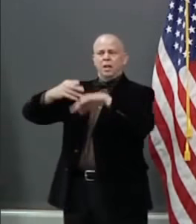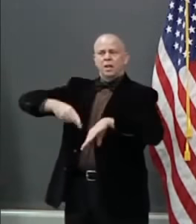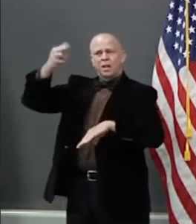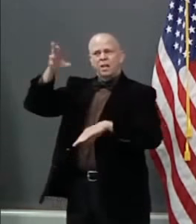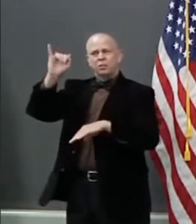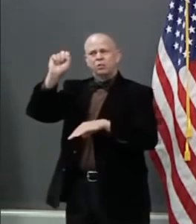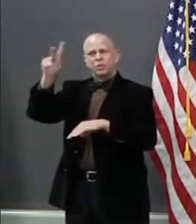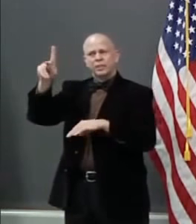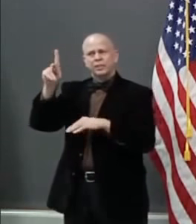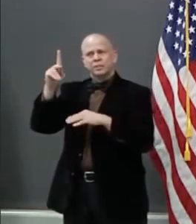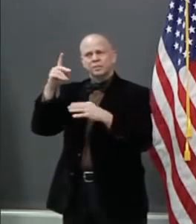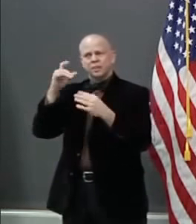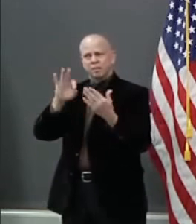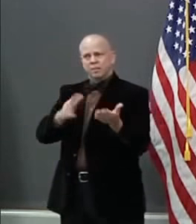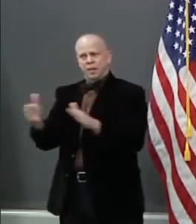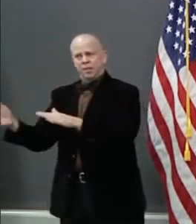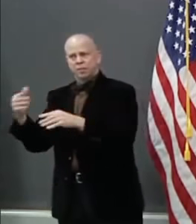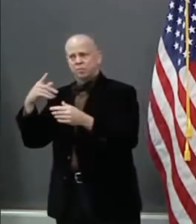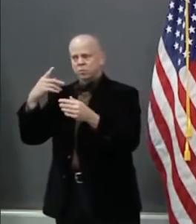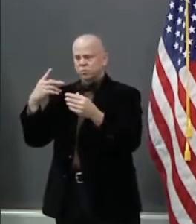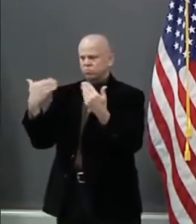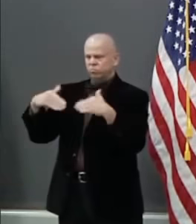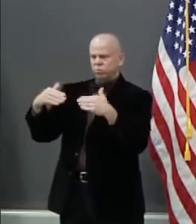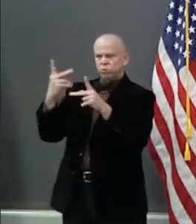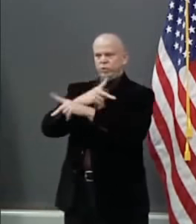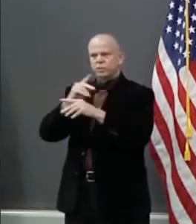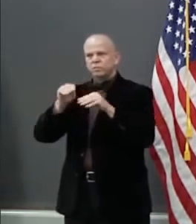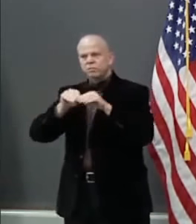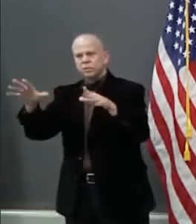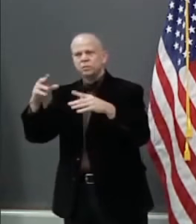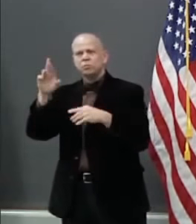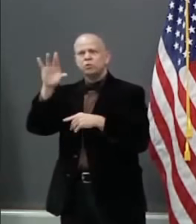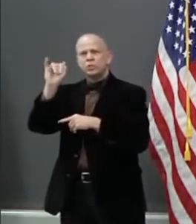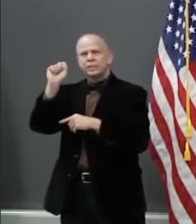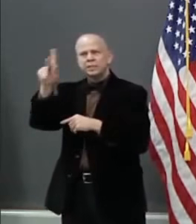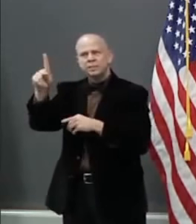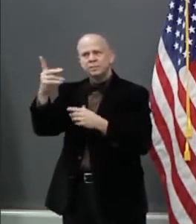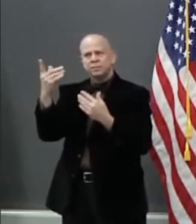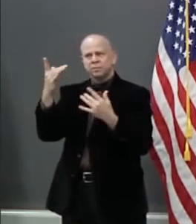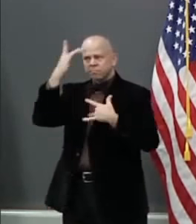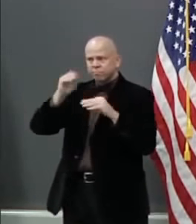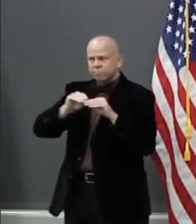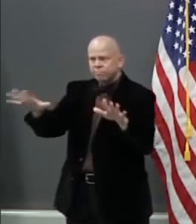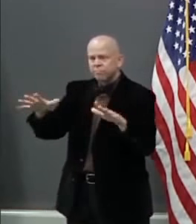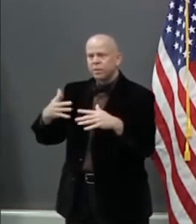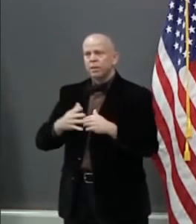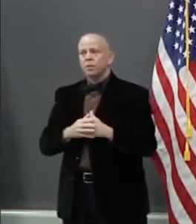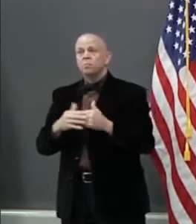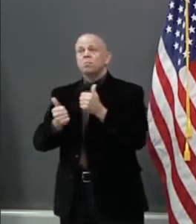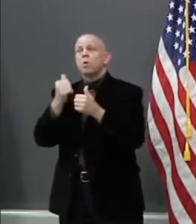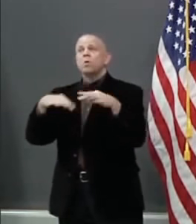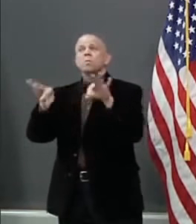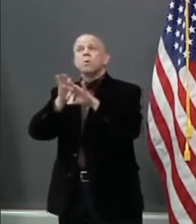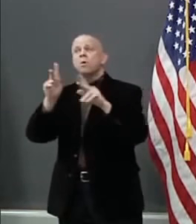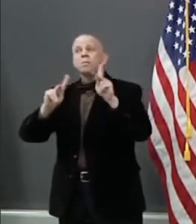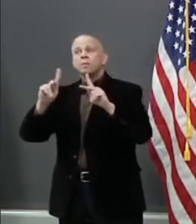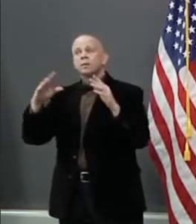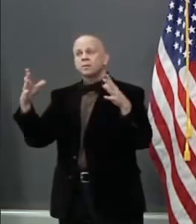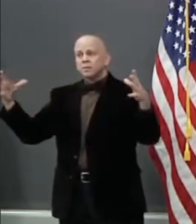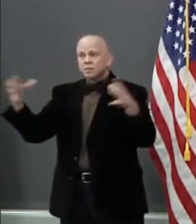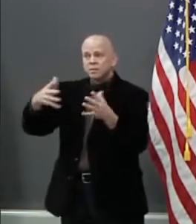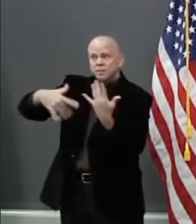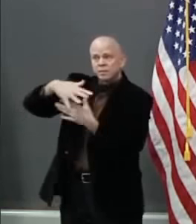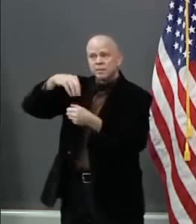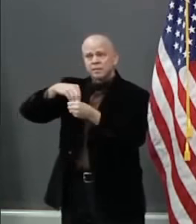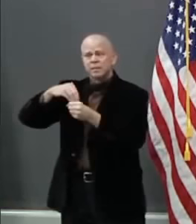into those facilities and carried into their residences. And most importantly, we want people to gather indoors less often, in